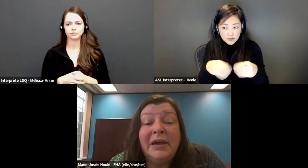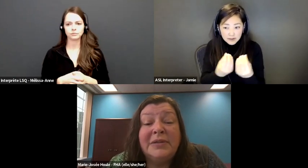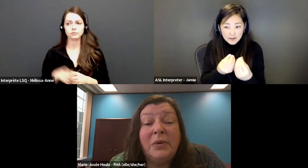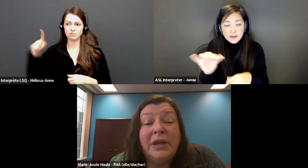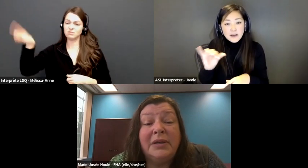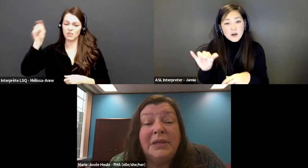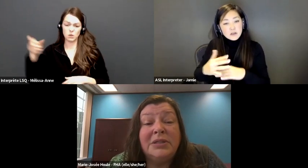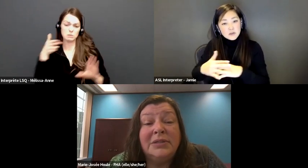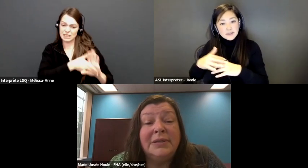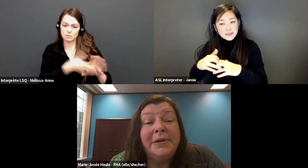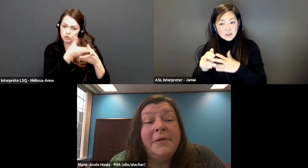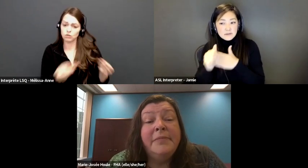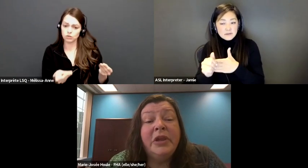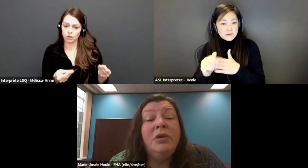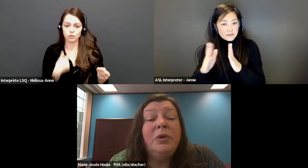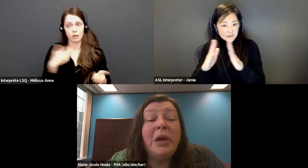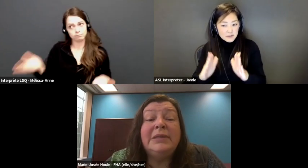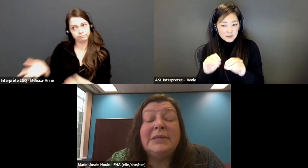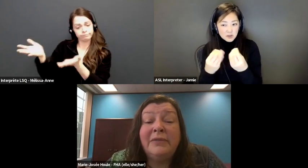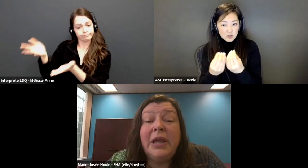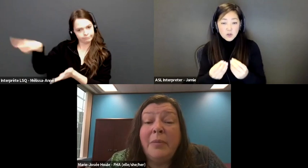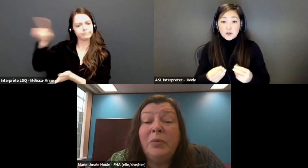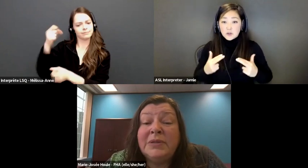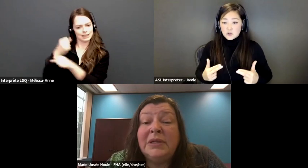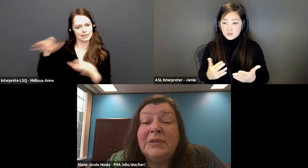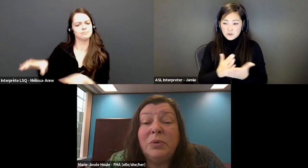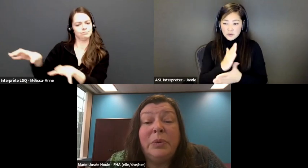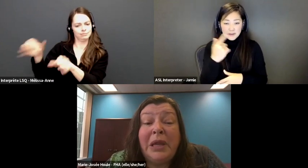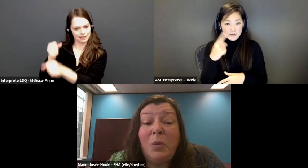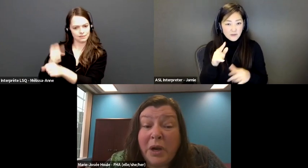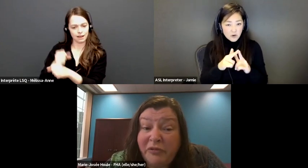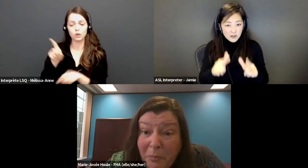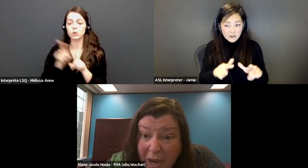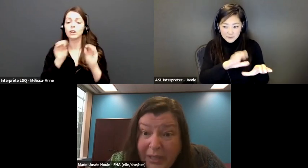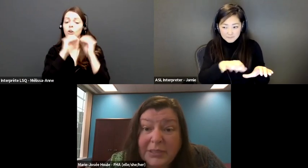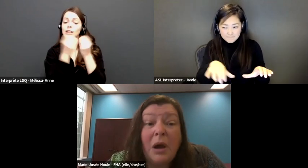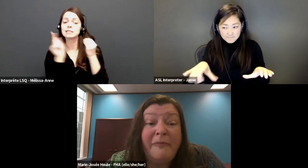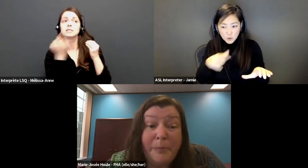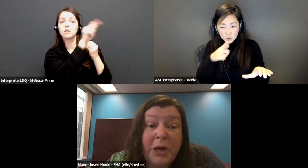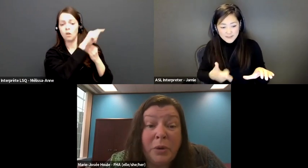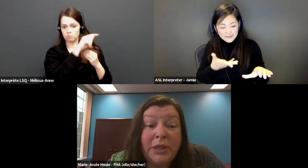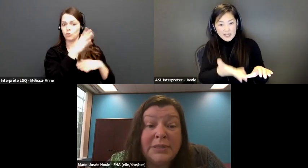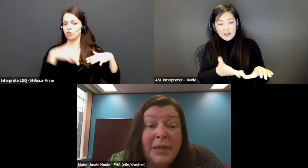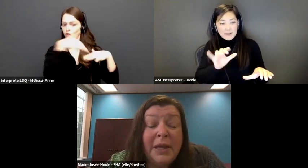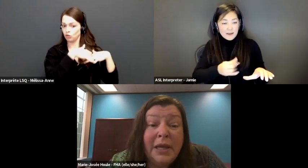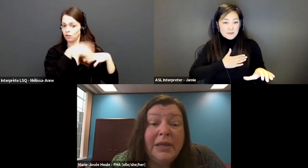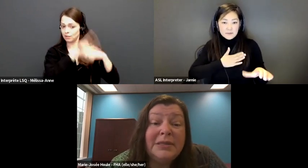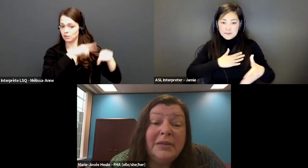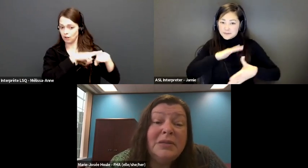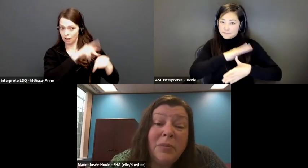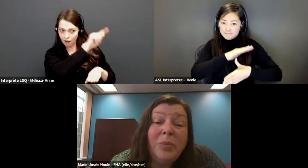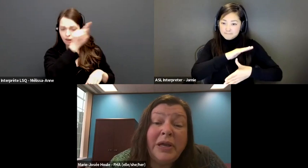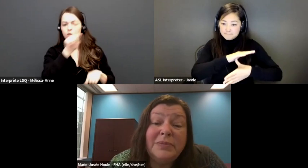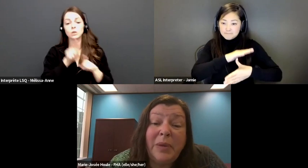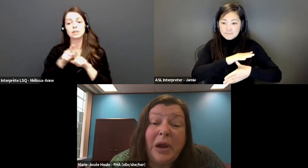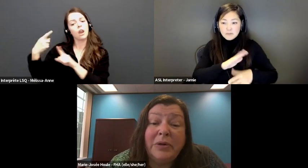Indigenous-led housing organizations. The human rights of encampment residents will remain one of my top priorities, and I intend